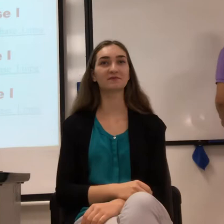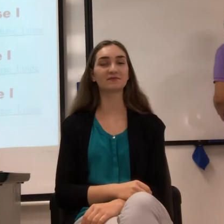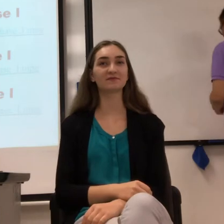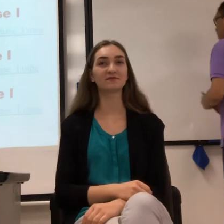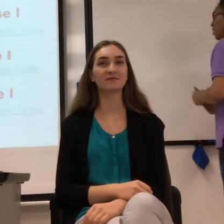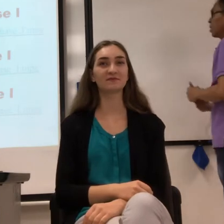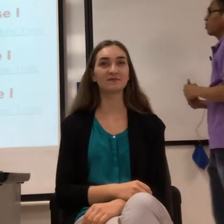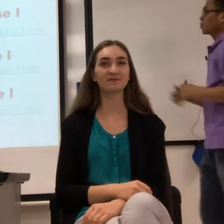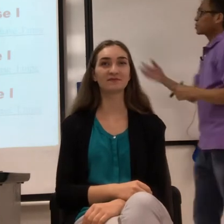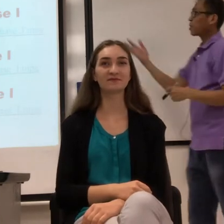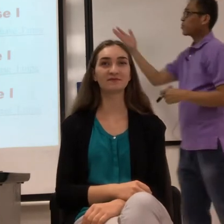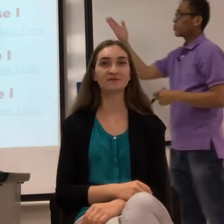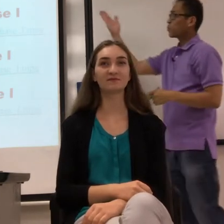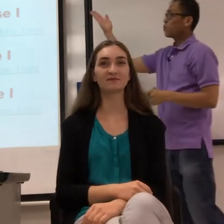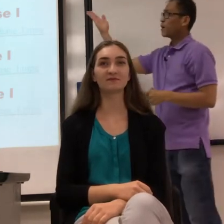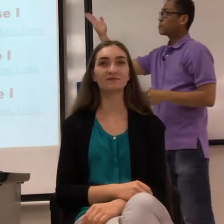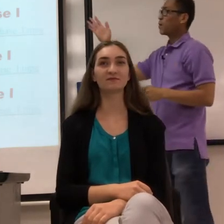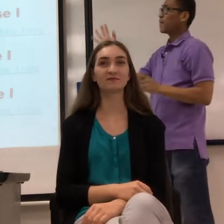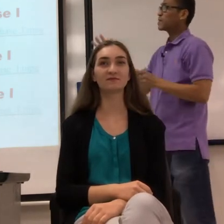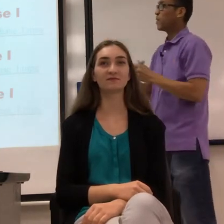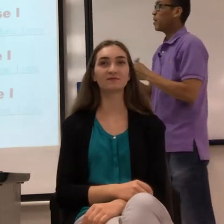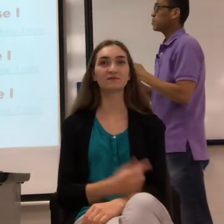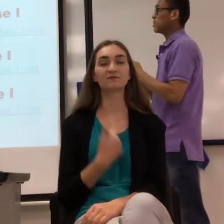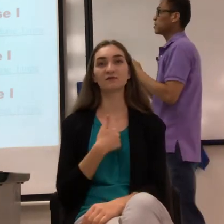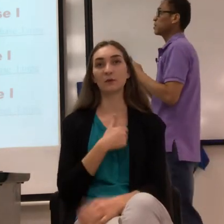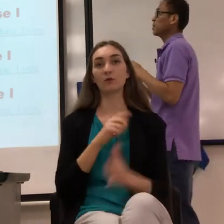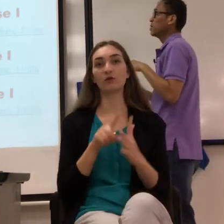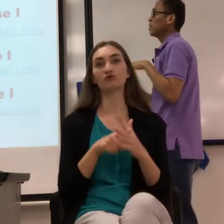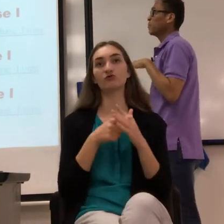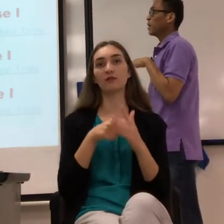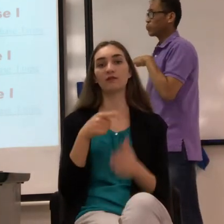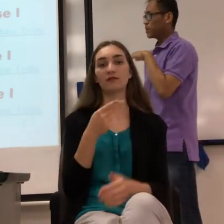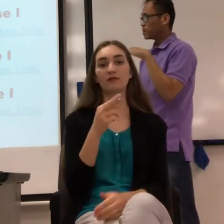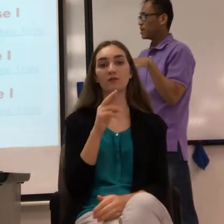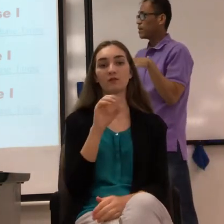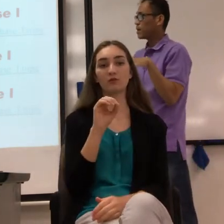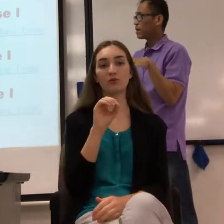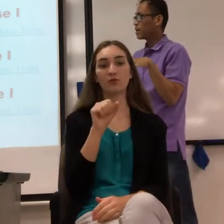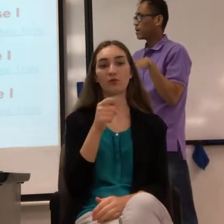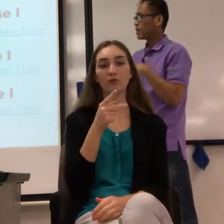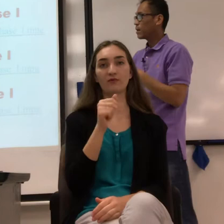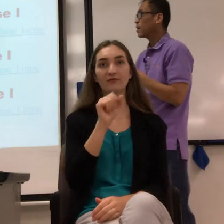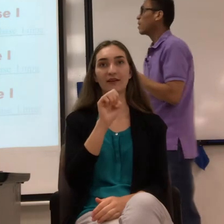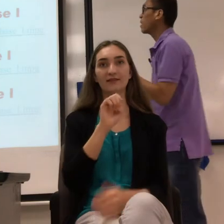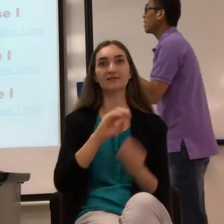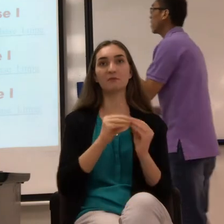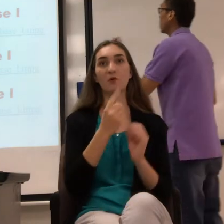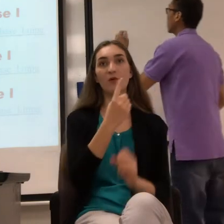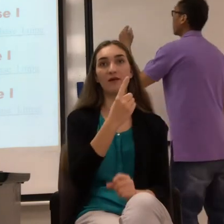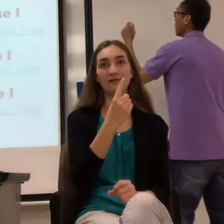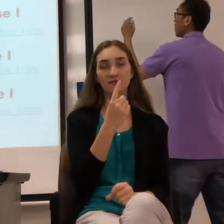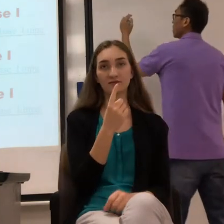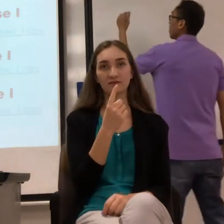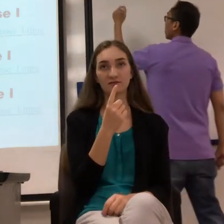I mean, we're starting with prophase one, that's meiosis, but preceding